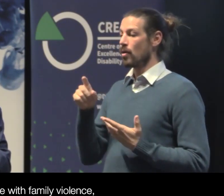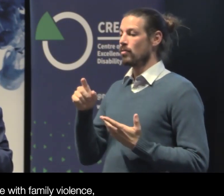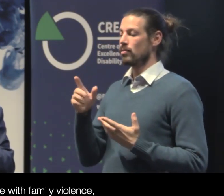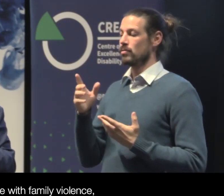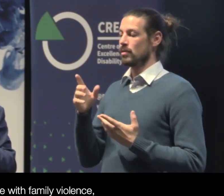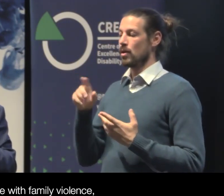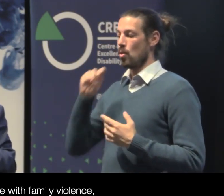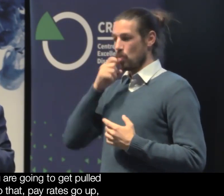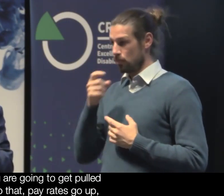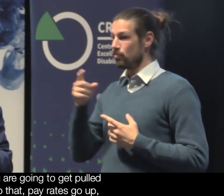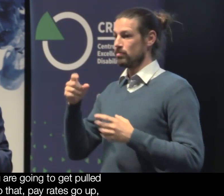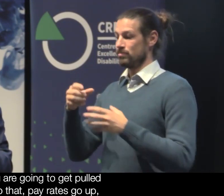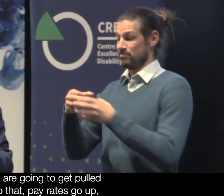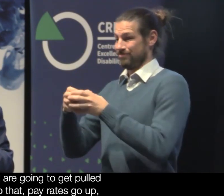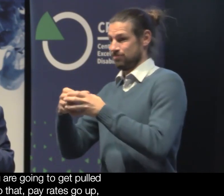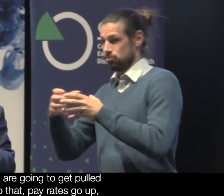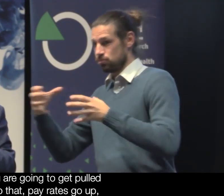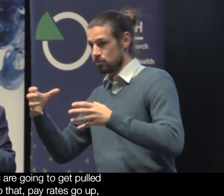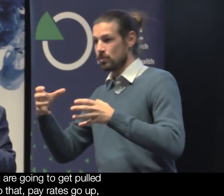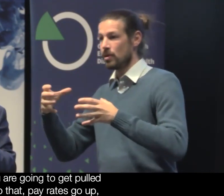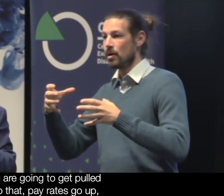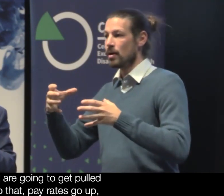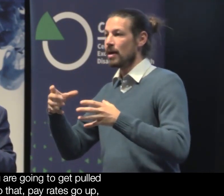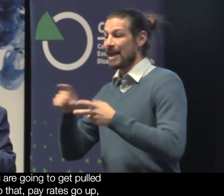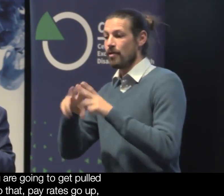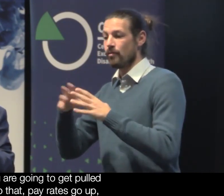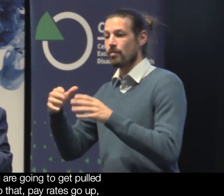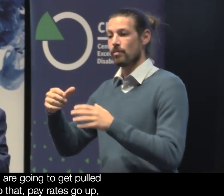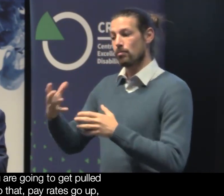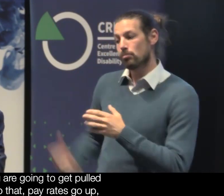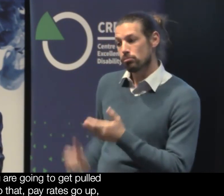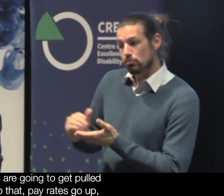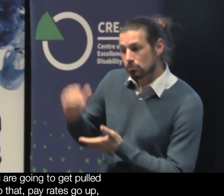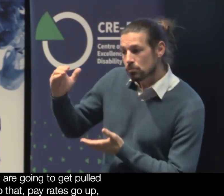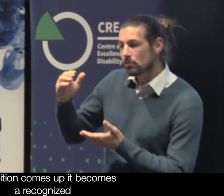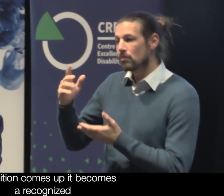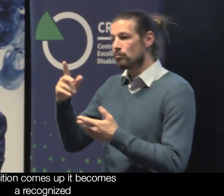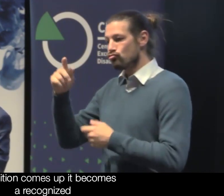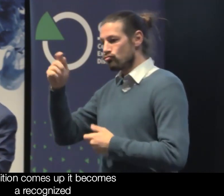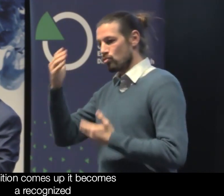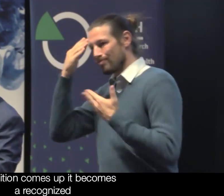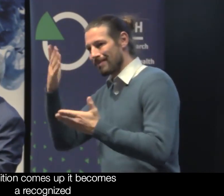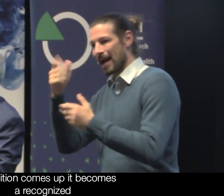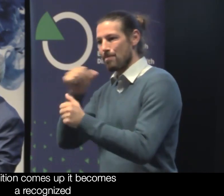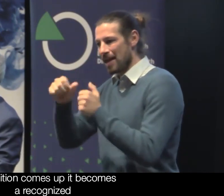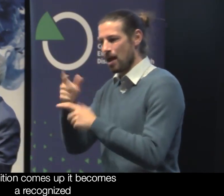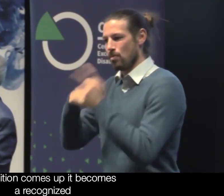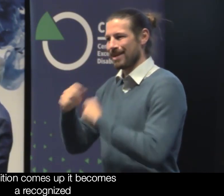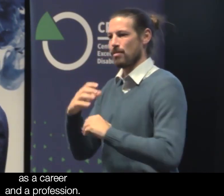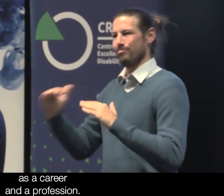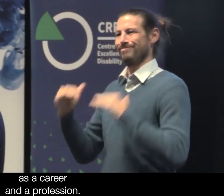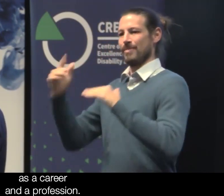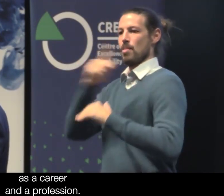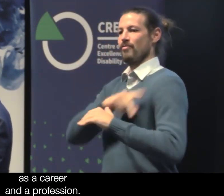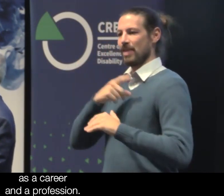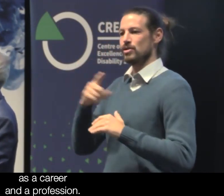violence, you're going to get a pulling into that workforce. If it does become gold-plated, pay rates go up, recognition goes up, it becomes seen as a profession and a career. And